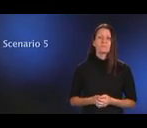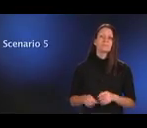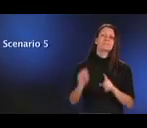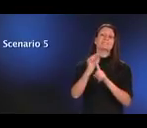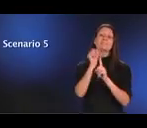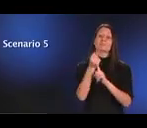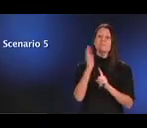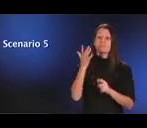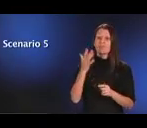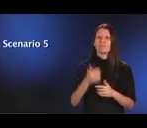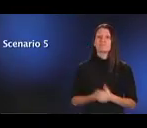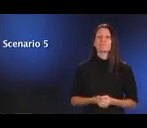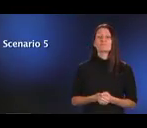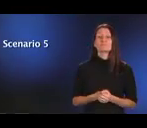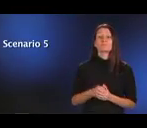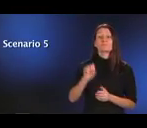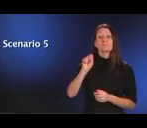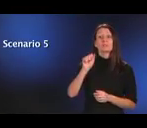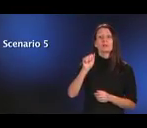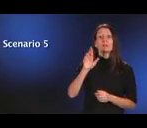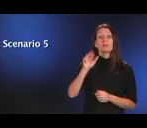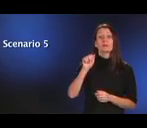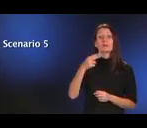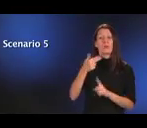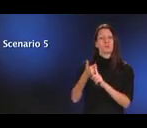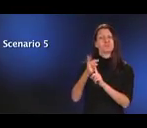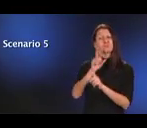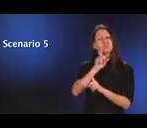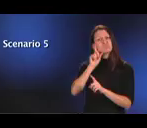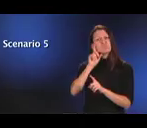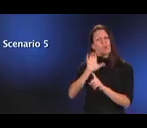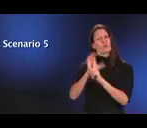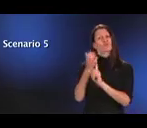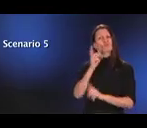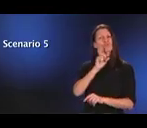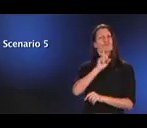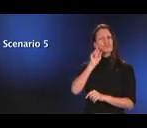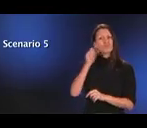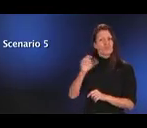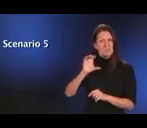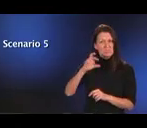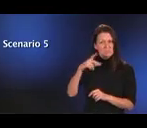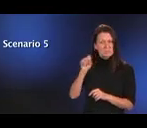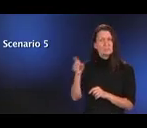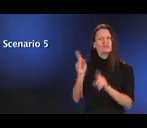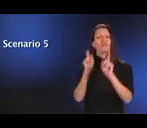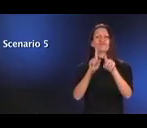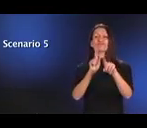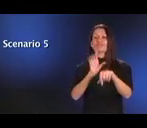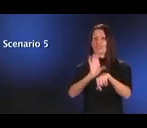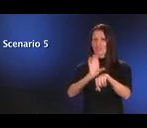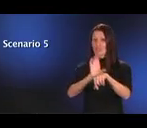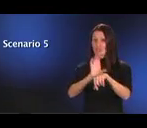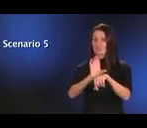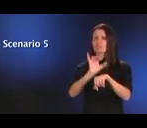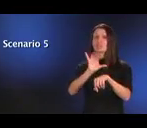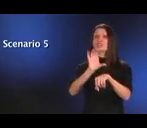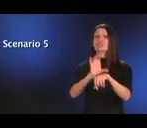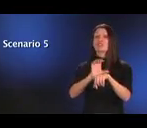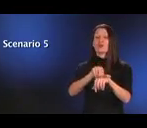Scenario 5. Sarah is a culturally deaf peer support specialist. She attends the same church as